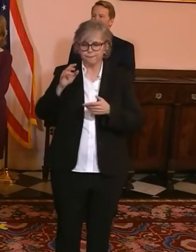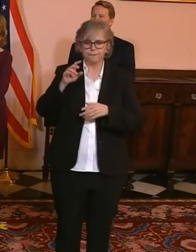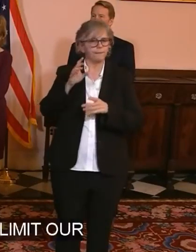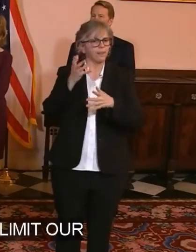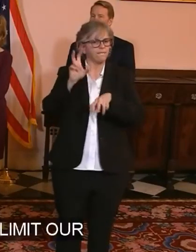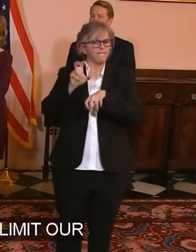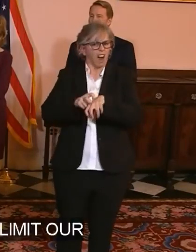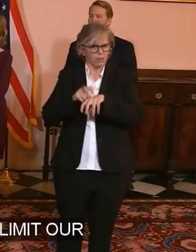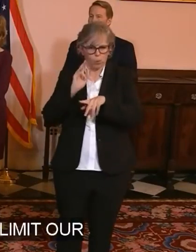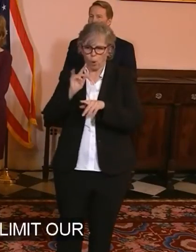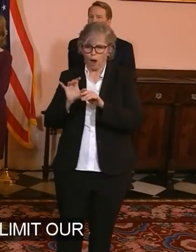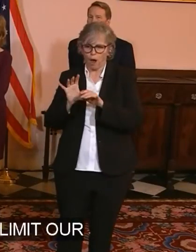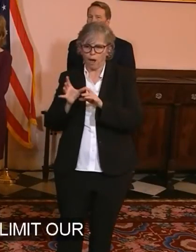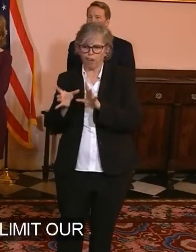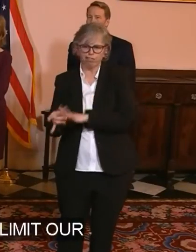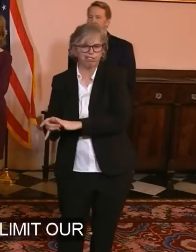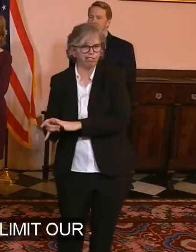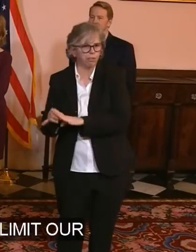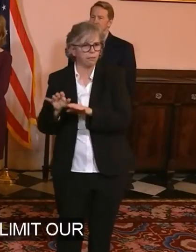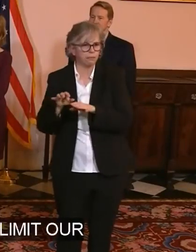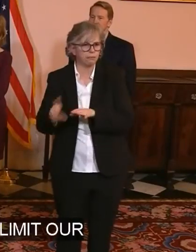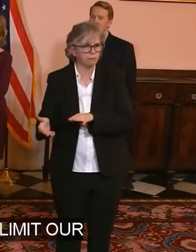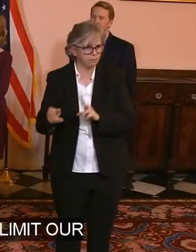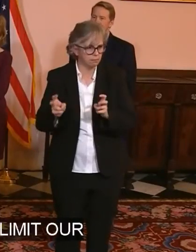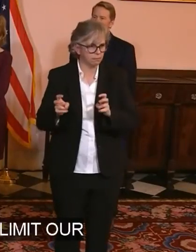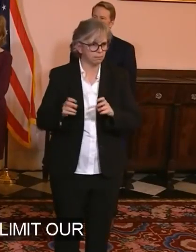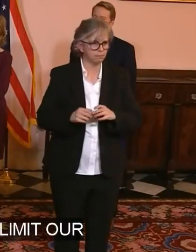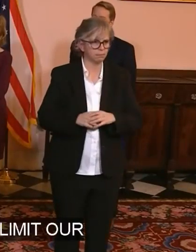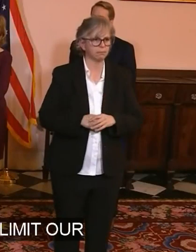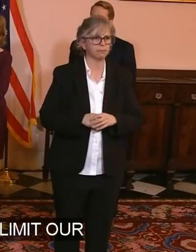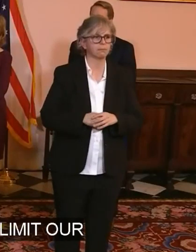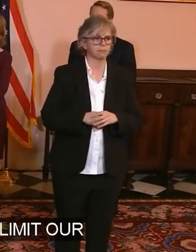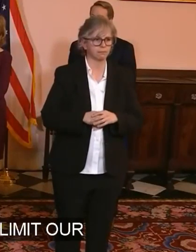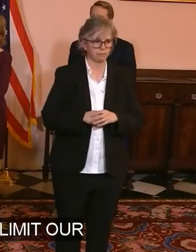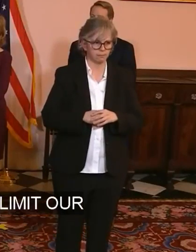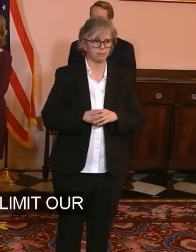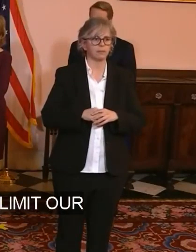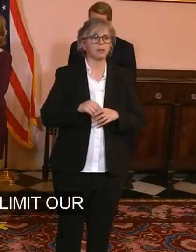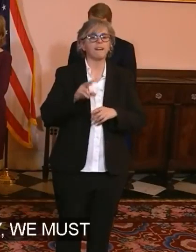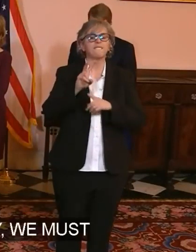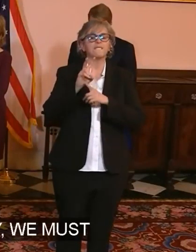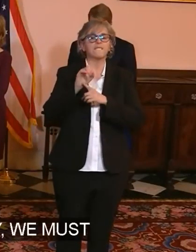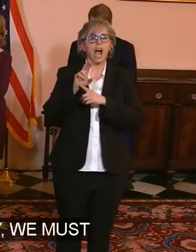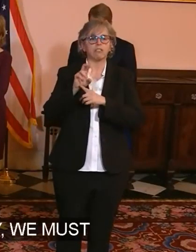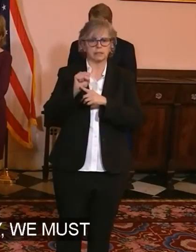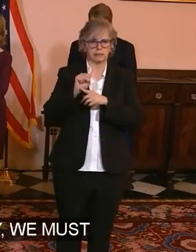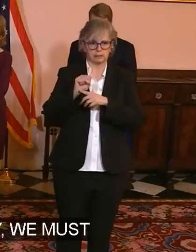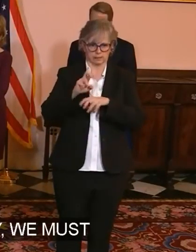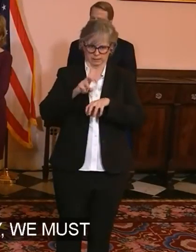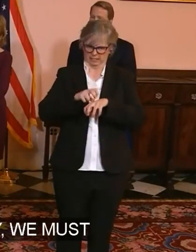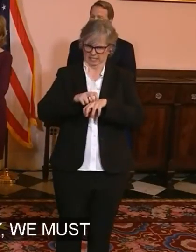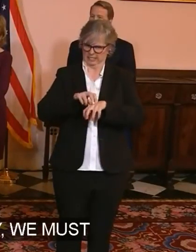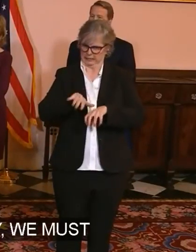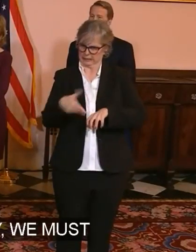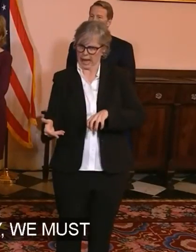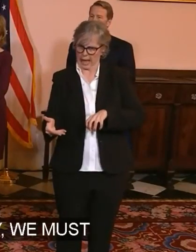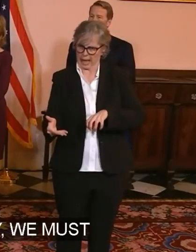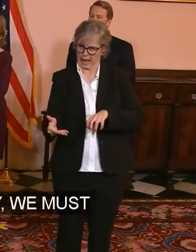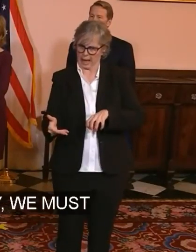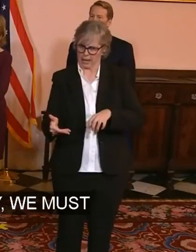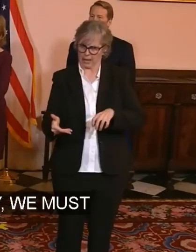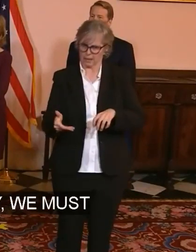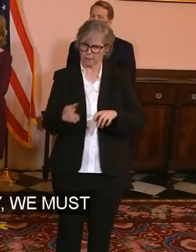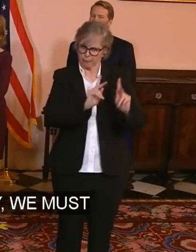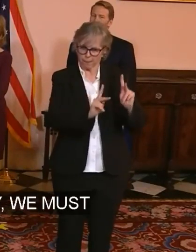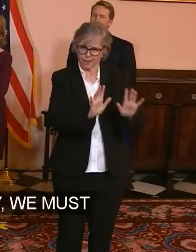stop enabling this enemy. We must stop it from surviving, multiplying, and